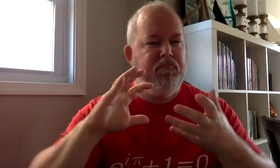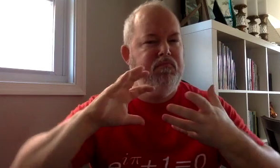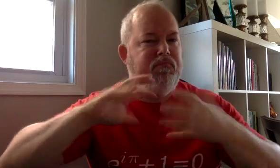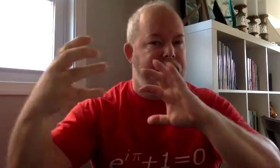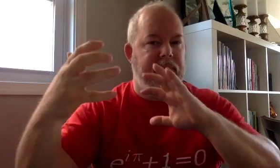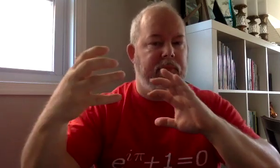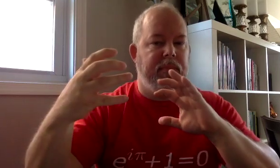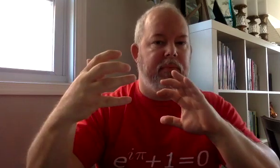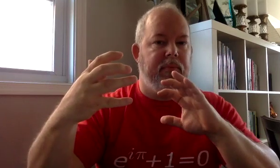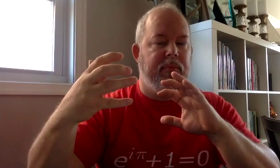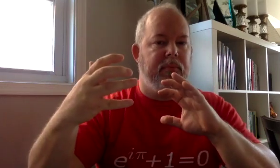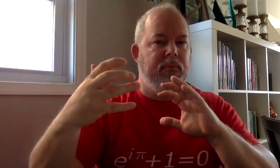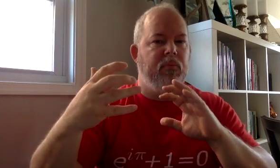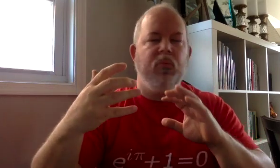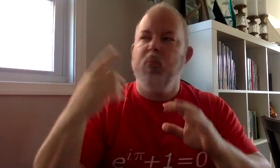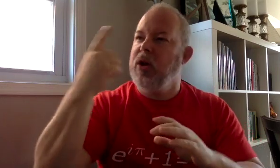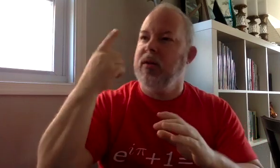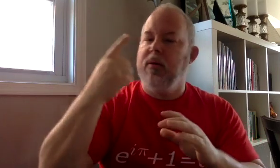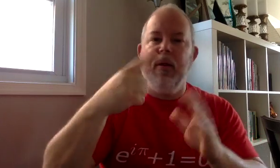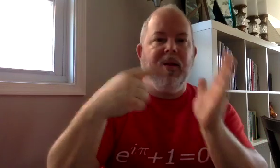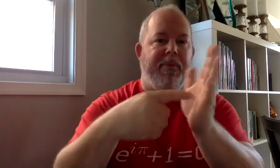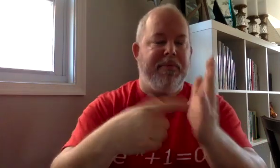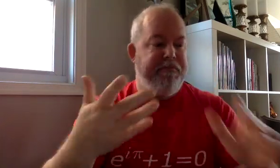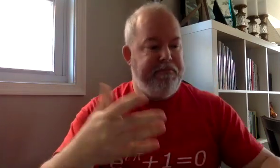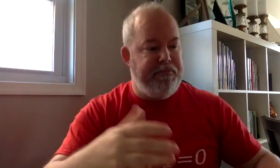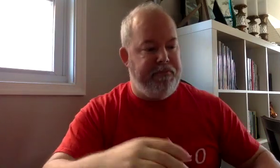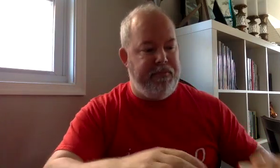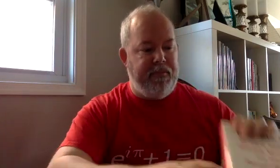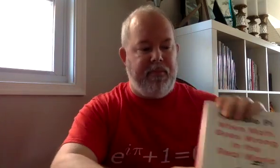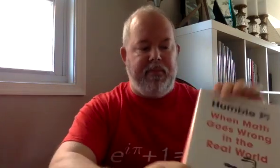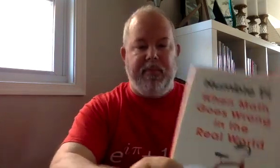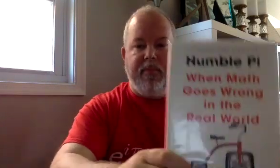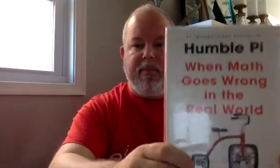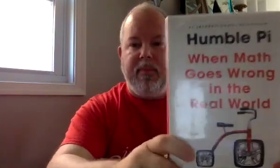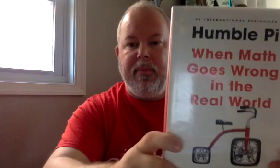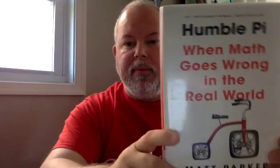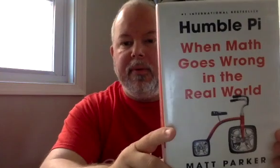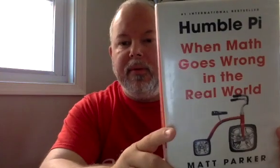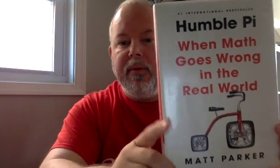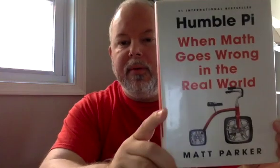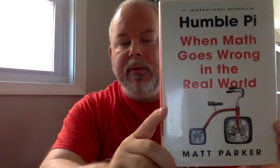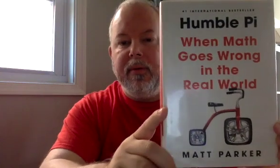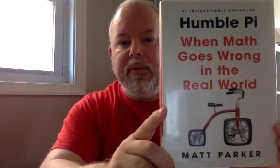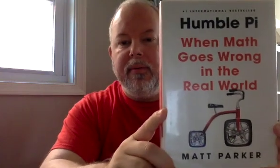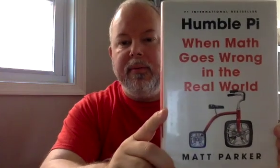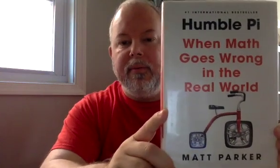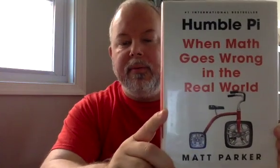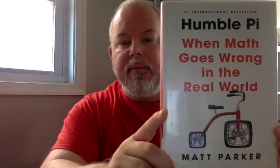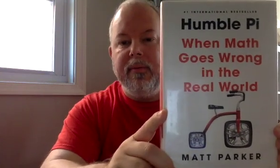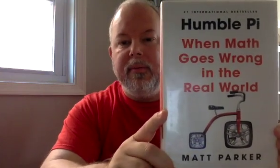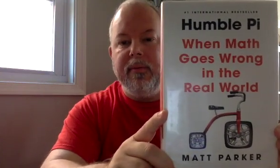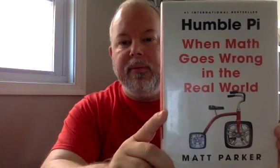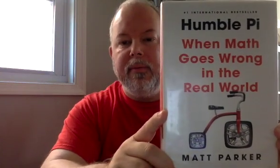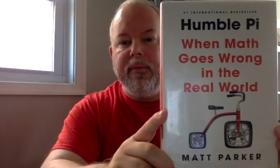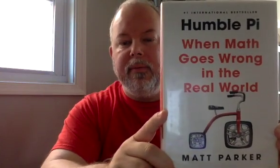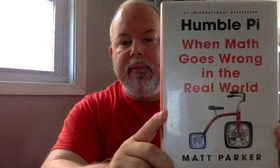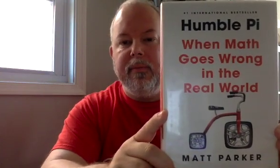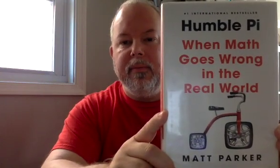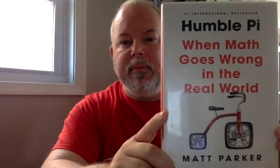civilians right near the heart of Kyiv. I don't believe. I woke up for a cigarette right before. Maybe I knew something, says Serhii,